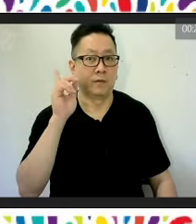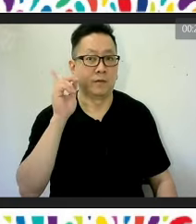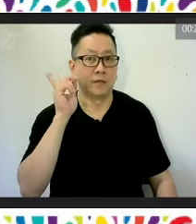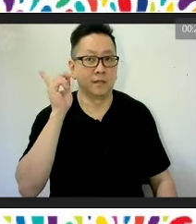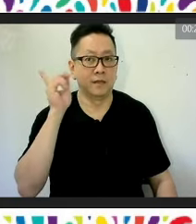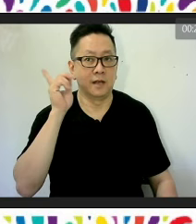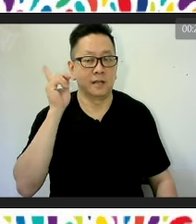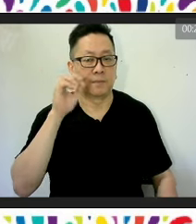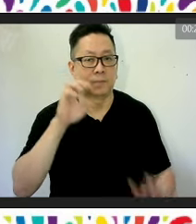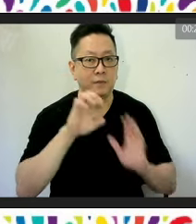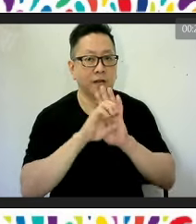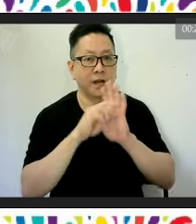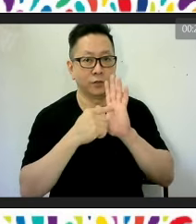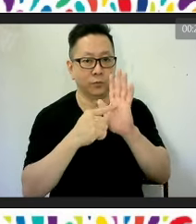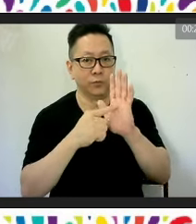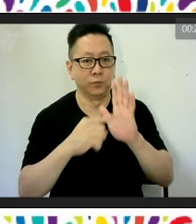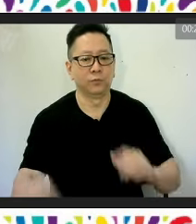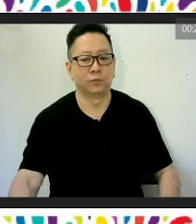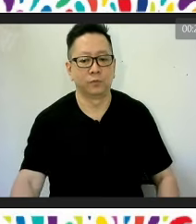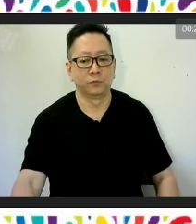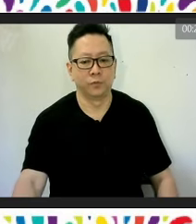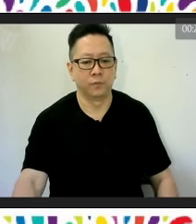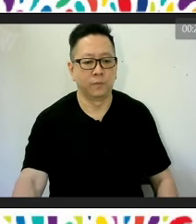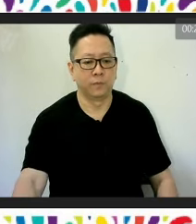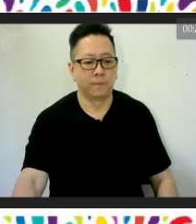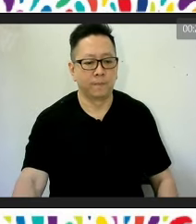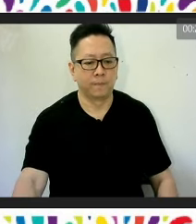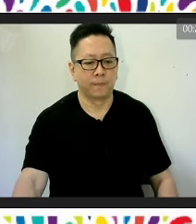Okay, you can see the example that I show you.